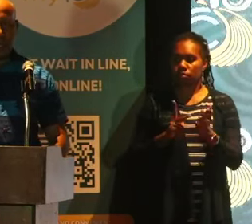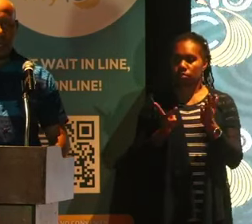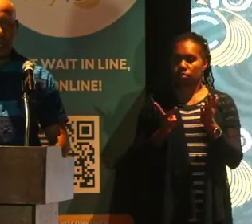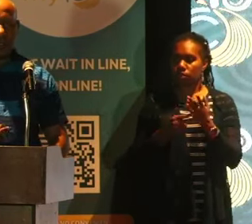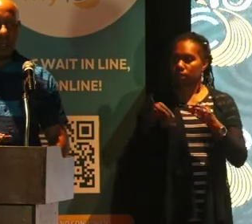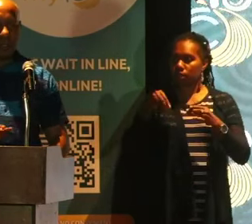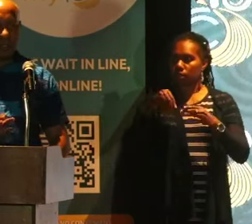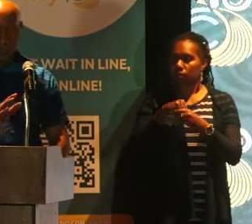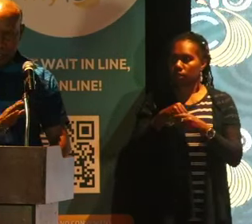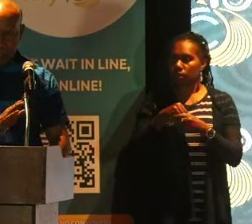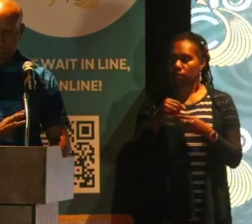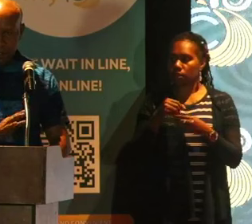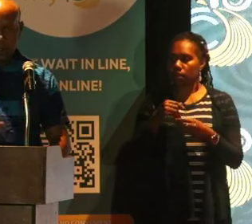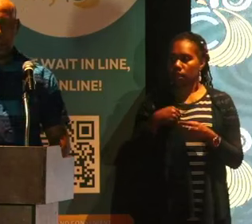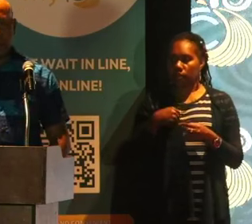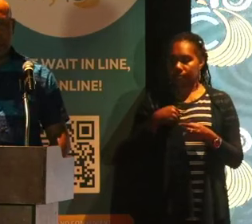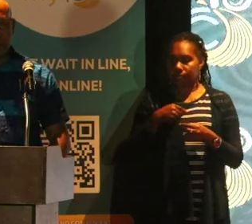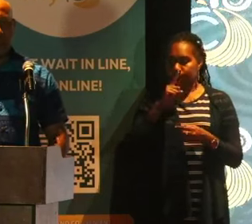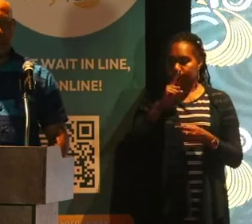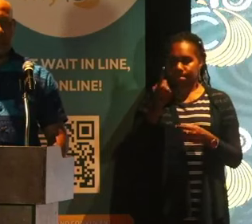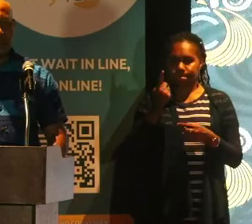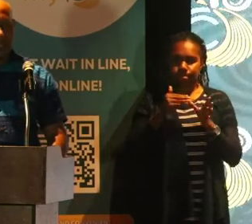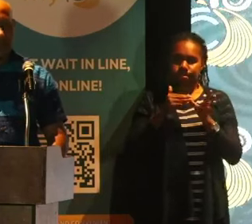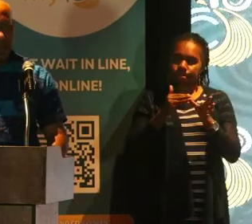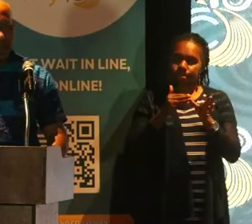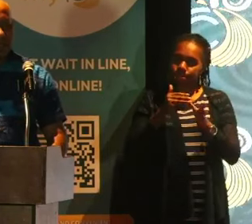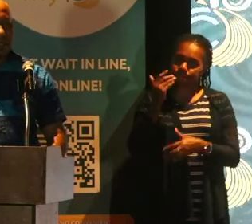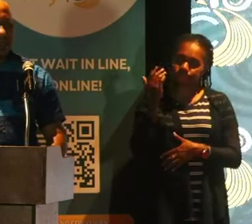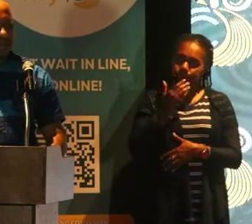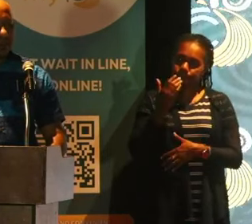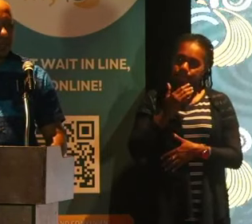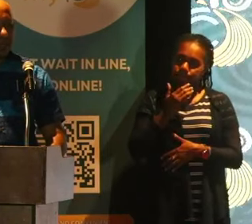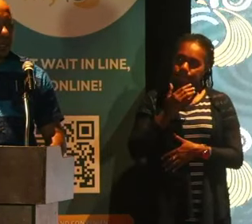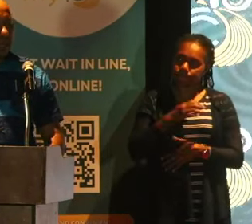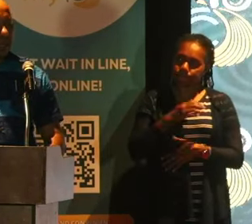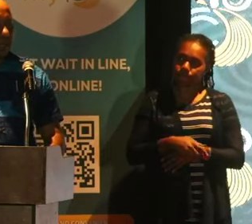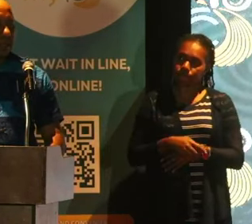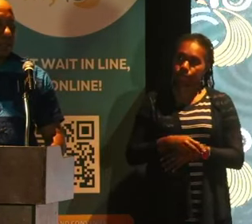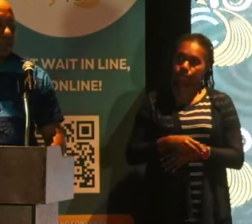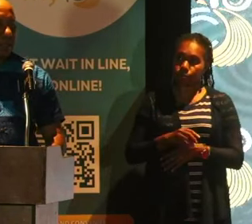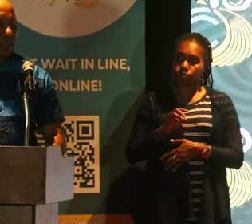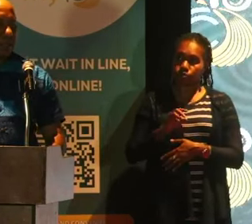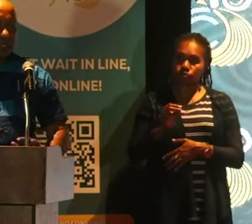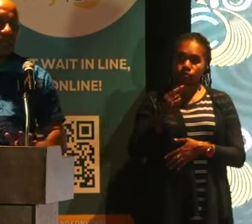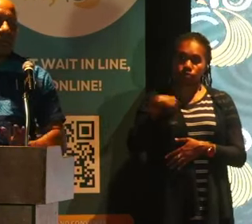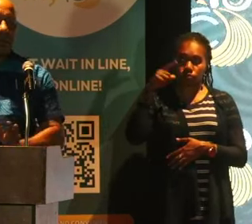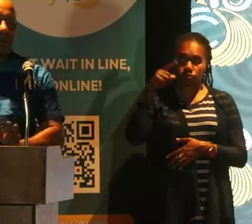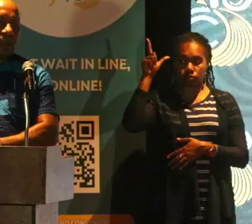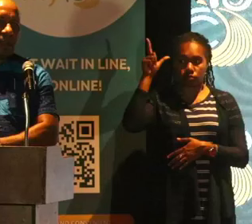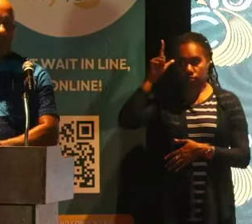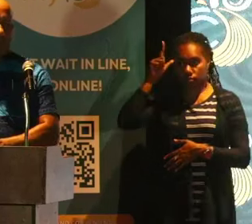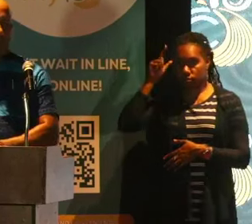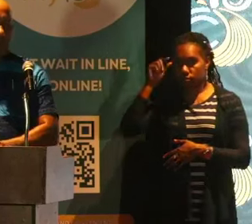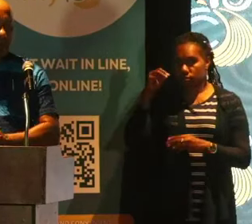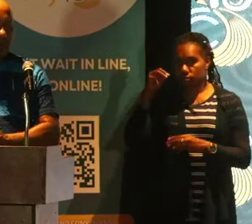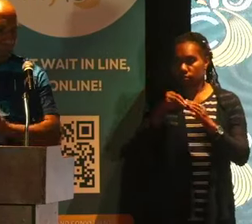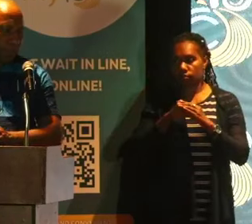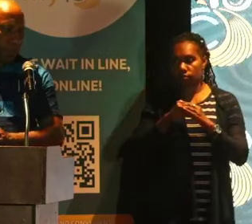with the banks and training our people to access funds back with the banks. So this is another part